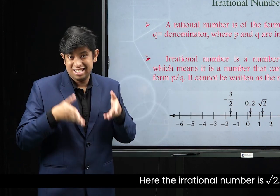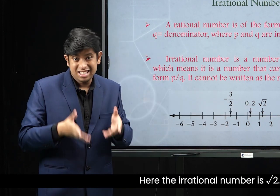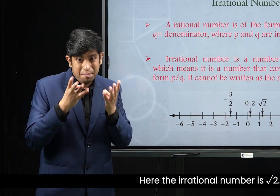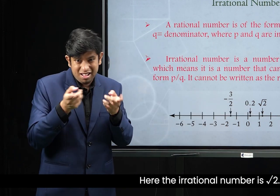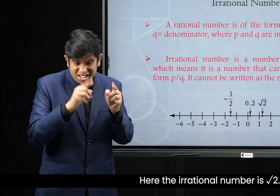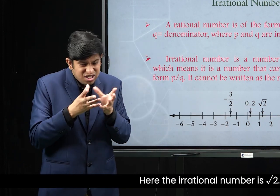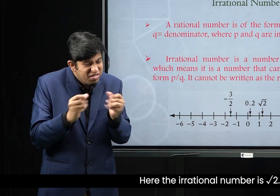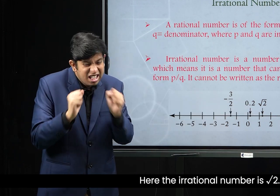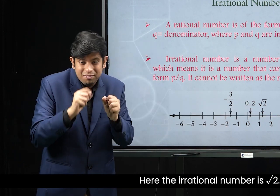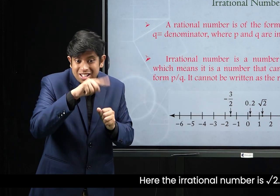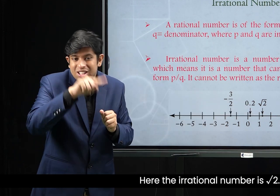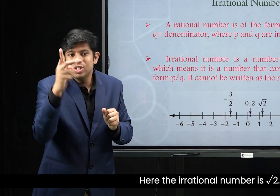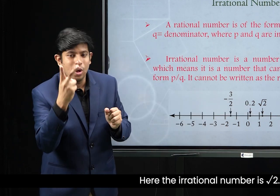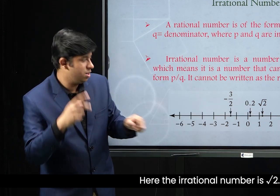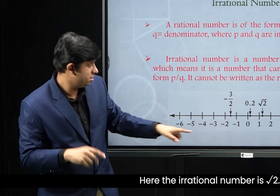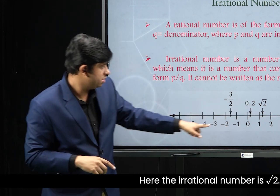Here the irrational number is root 2.